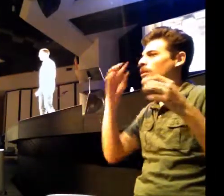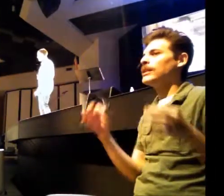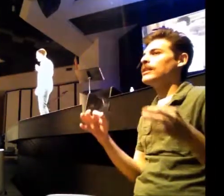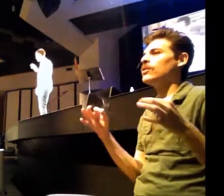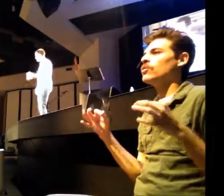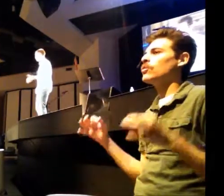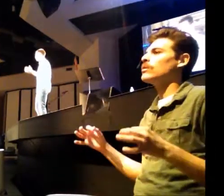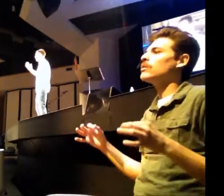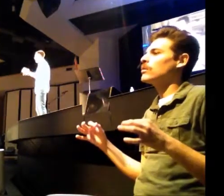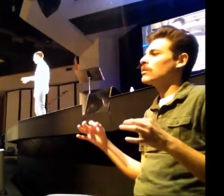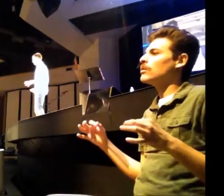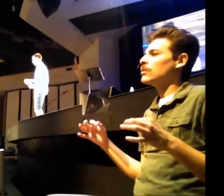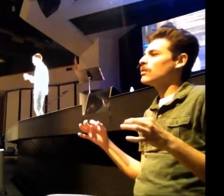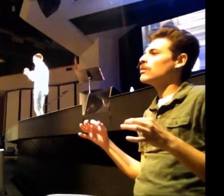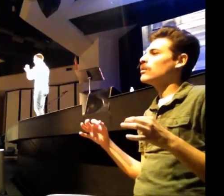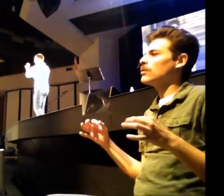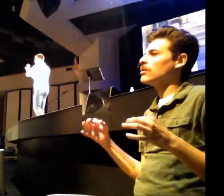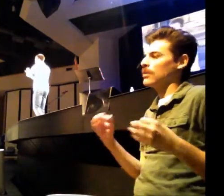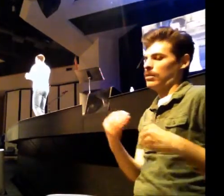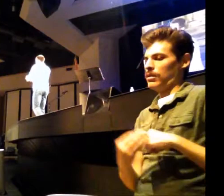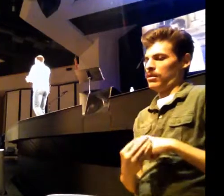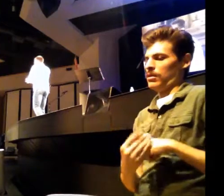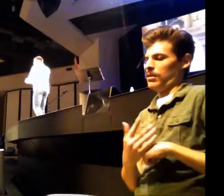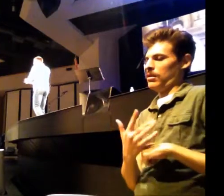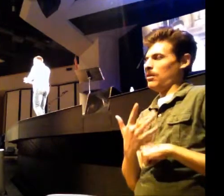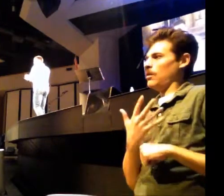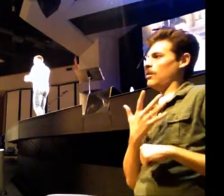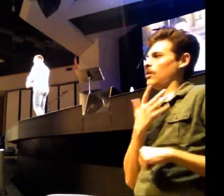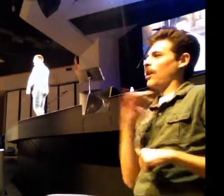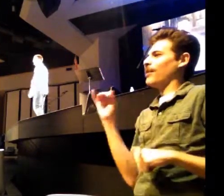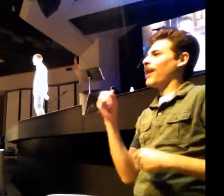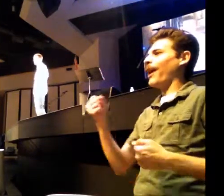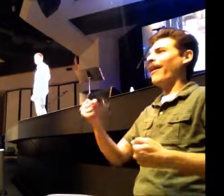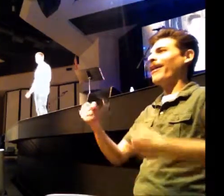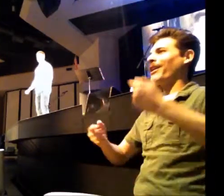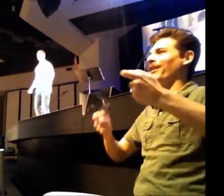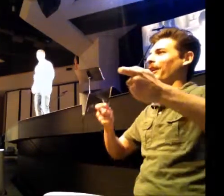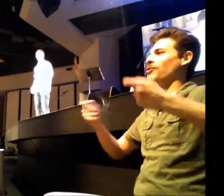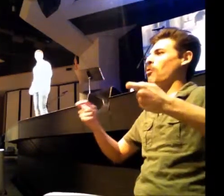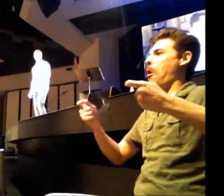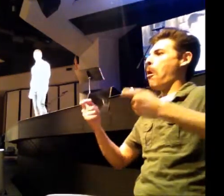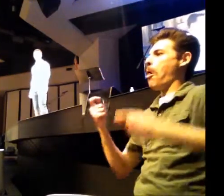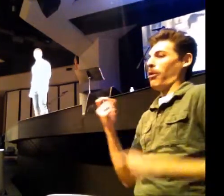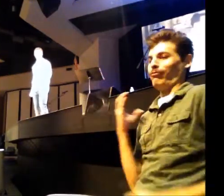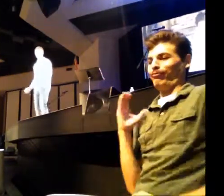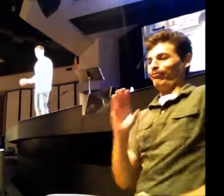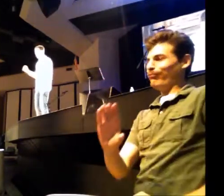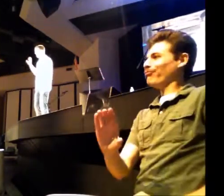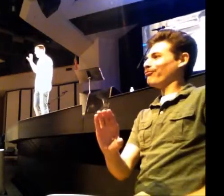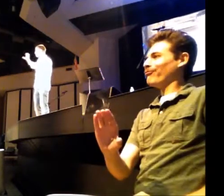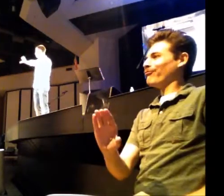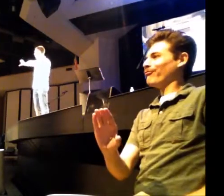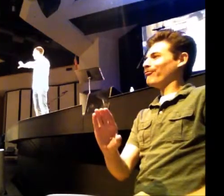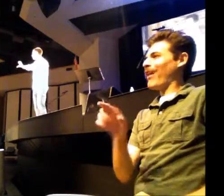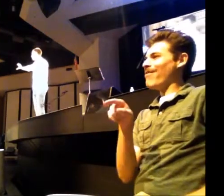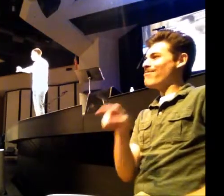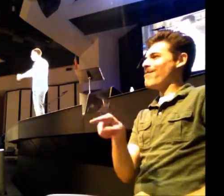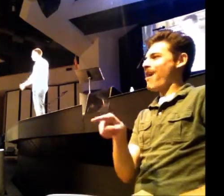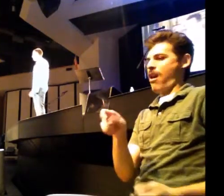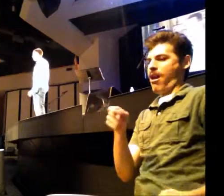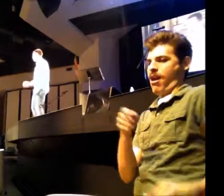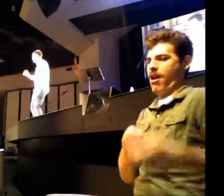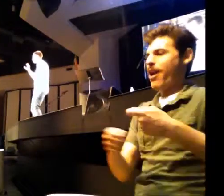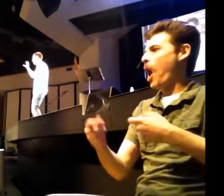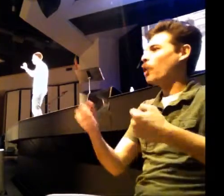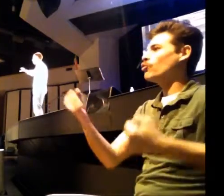such a way through our decisions, through our actions. Just we sort of hand them the wheel of our lives, so to speak. And the next thing you know, they're driving who